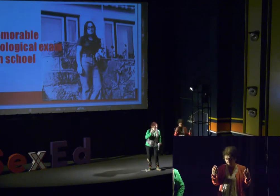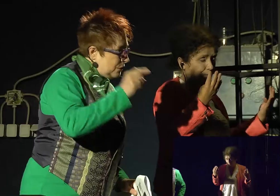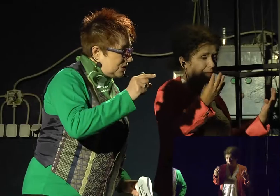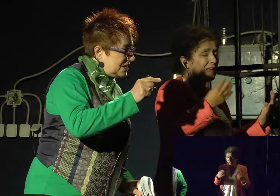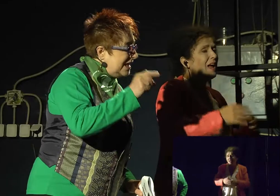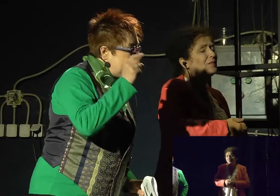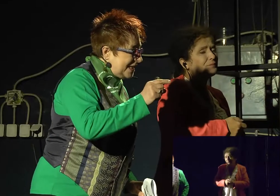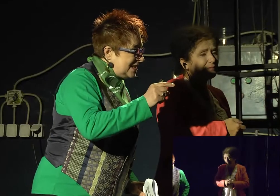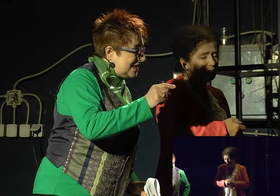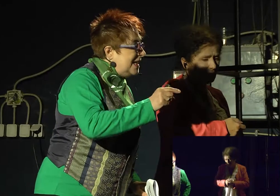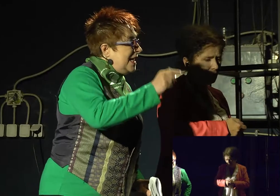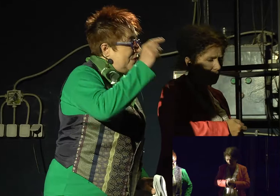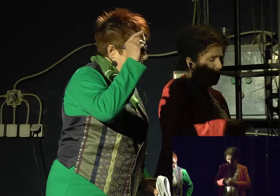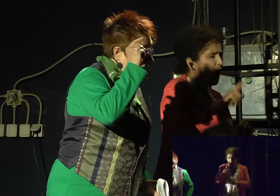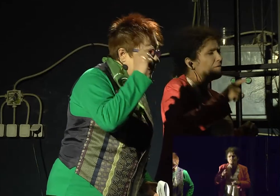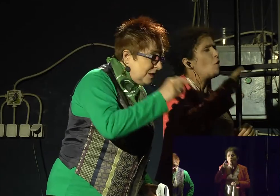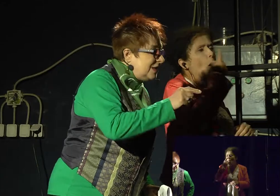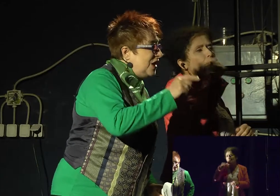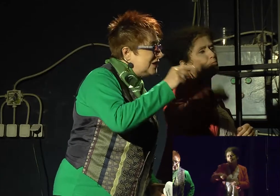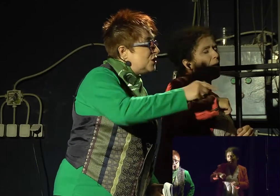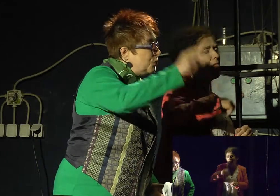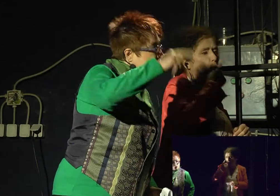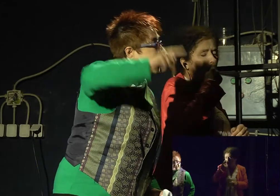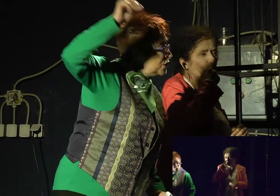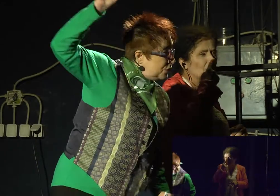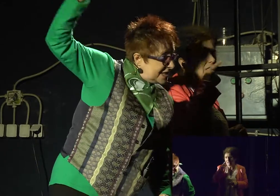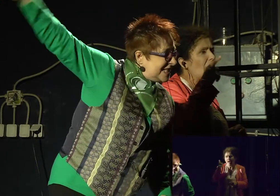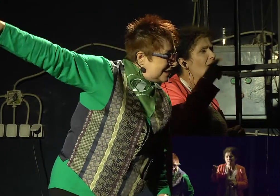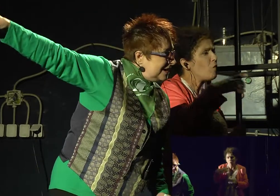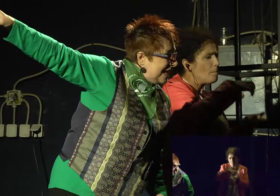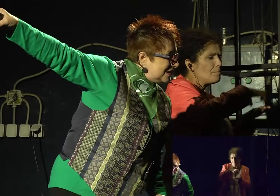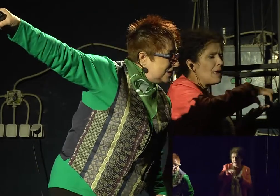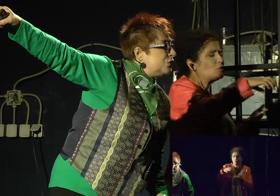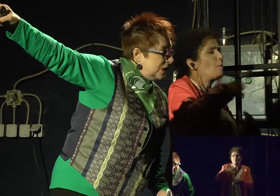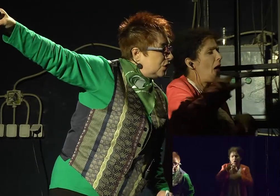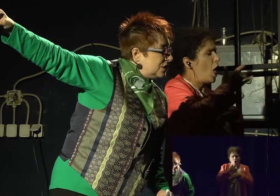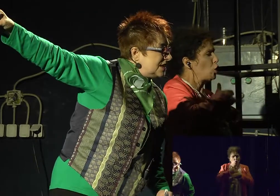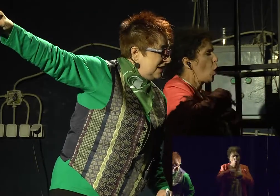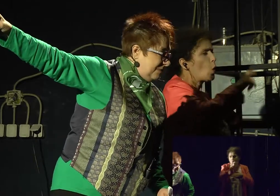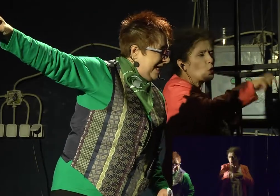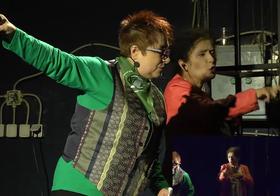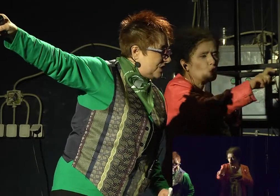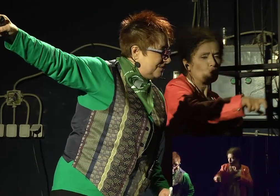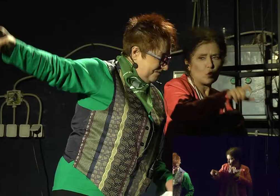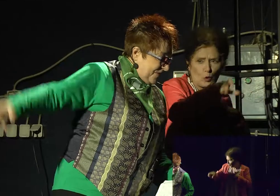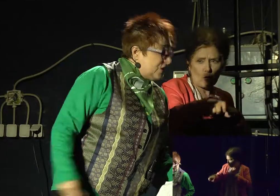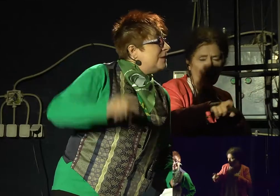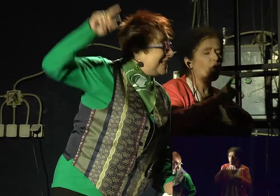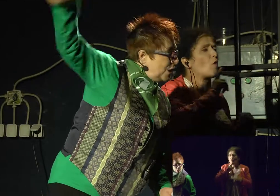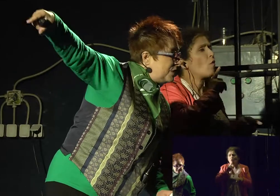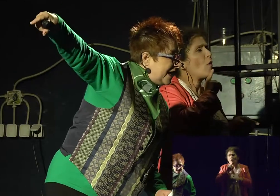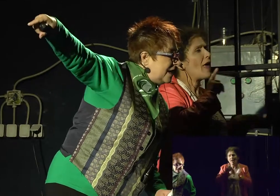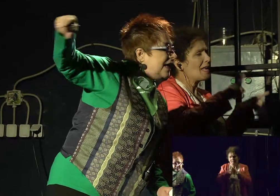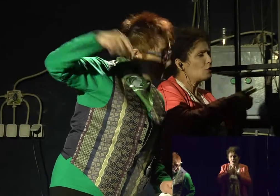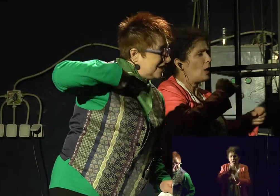in Belarus, in Minsk, there are doctors who are trying to do exactly that to the girls of Belarus. So I'm